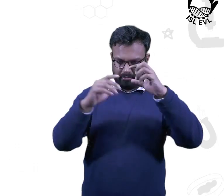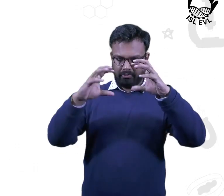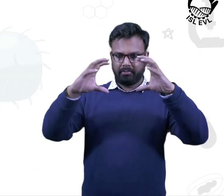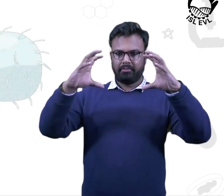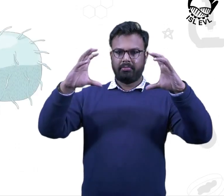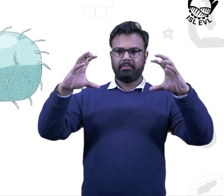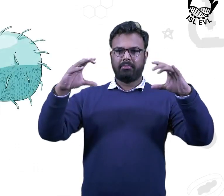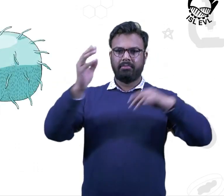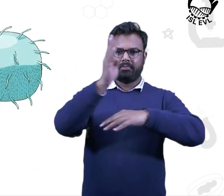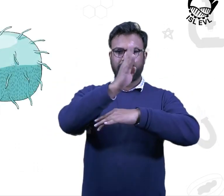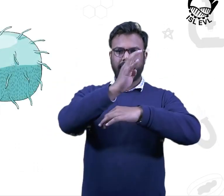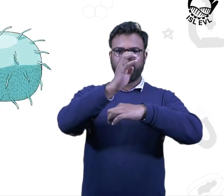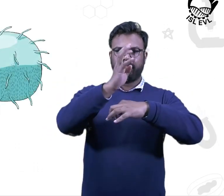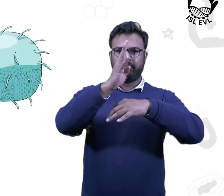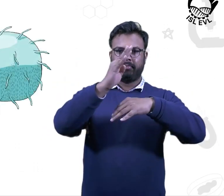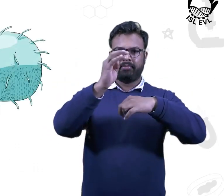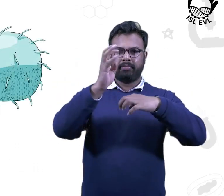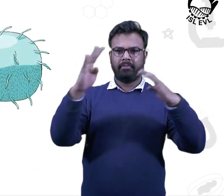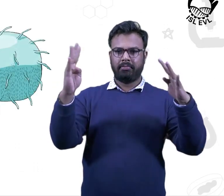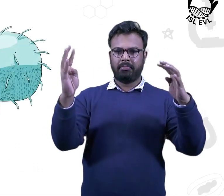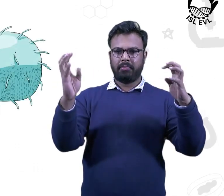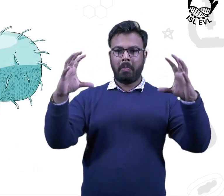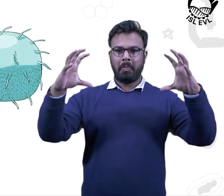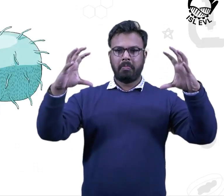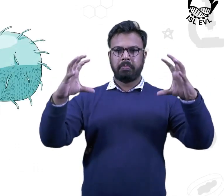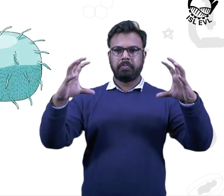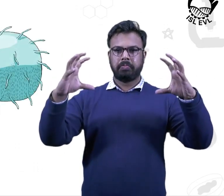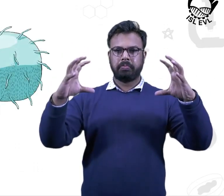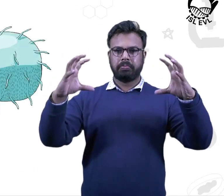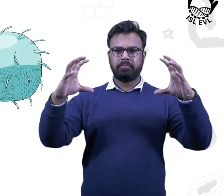and how bacteria